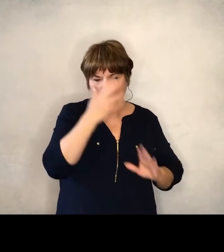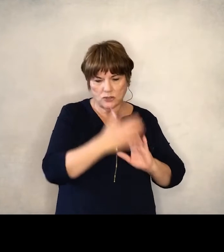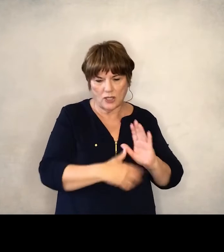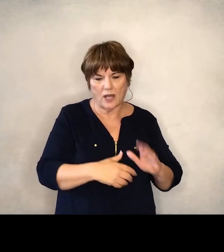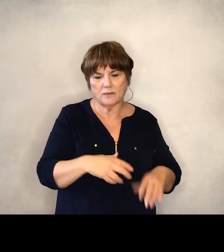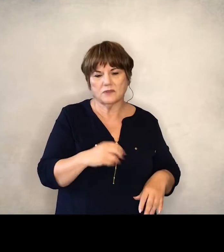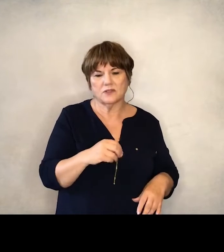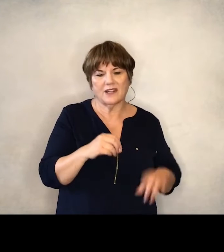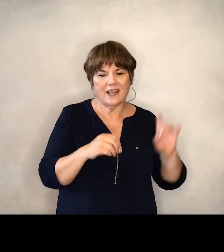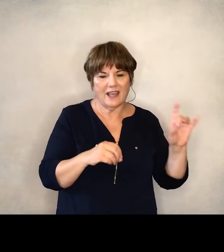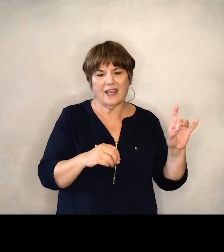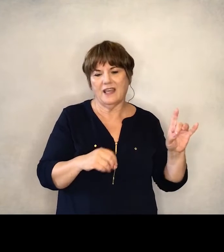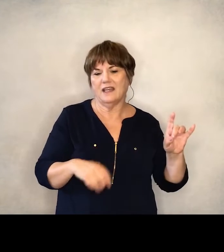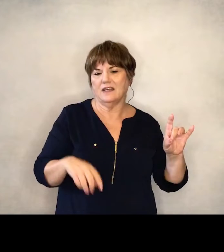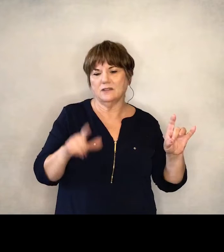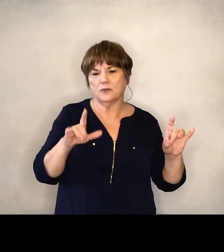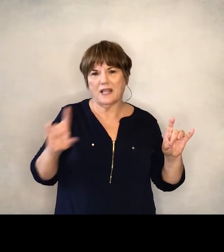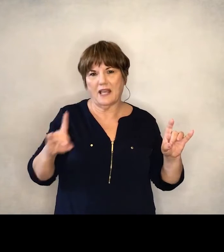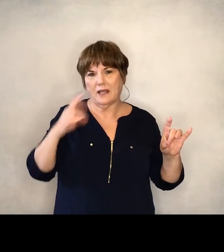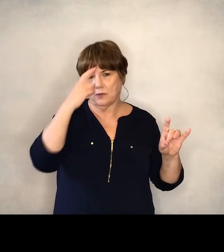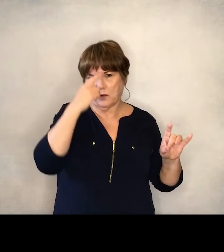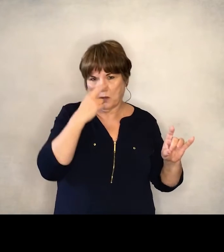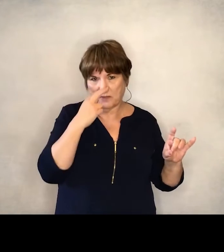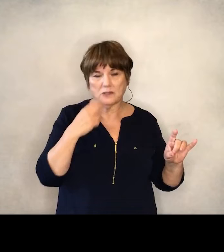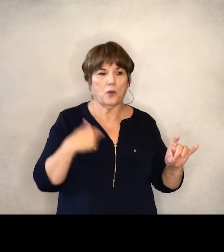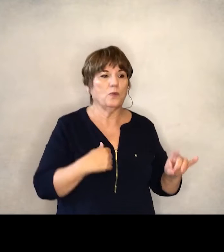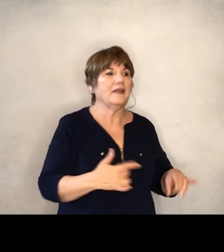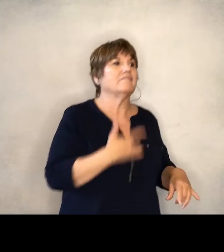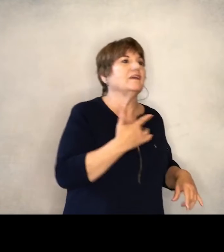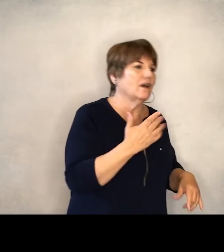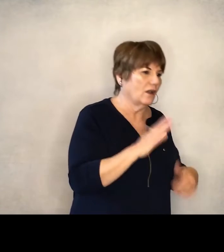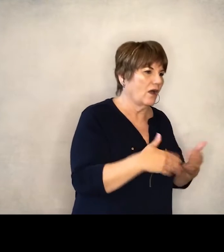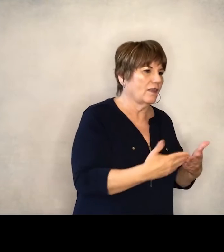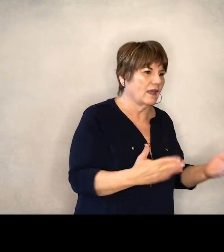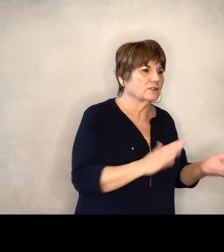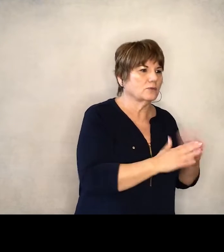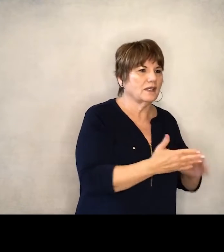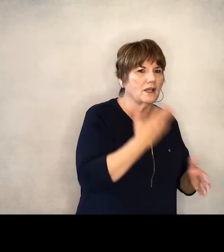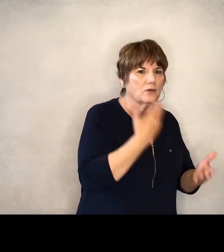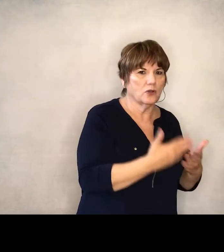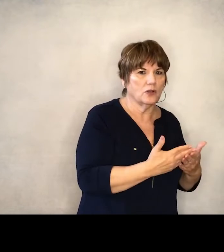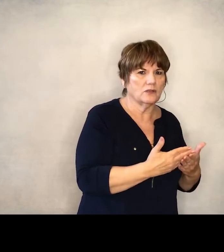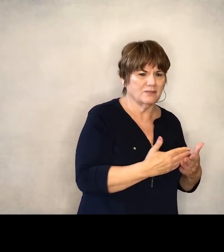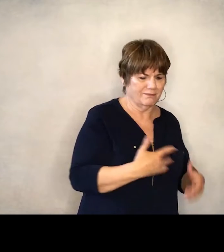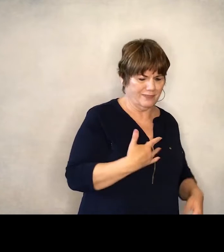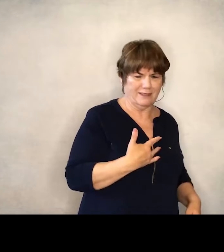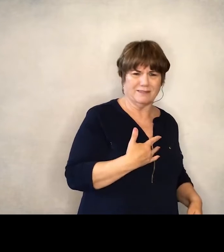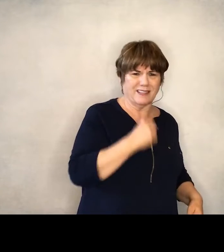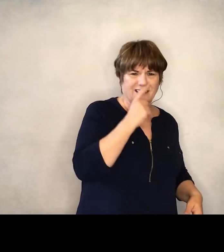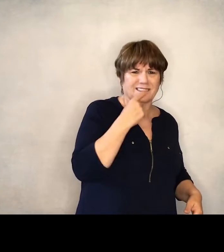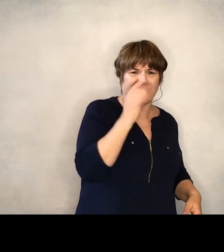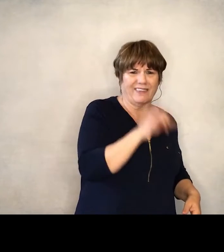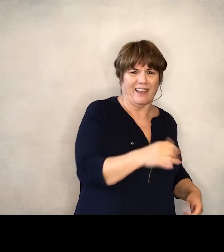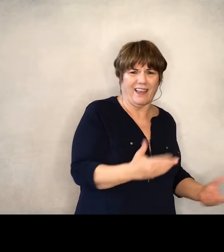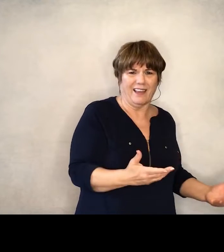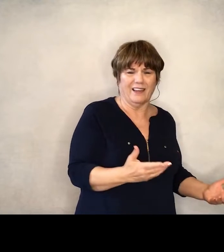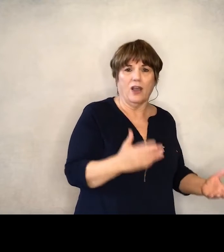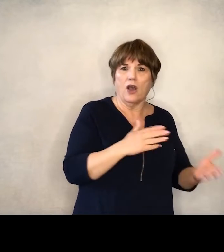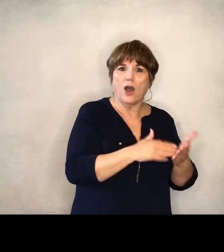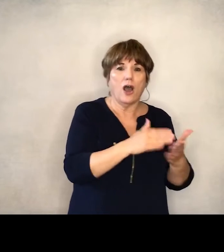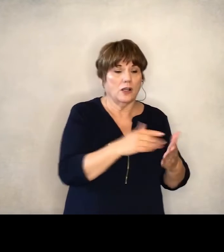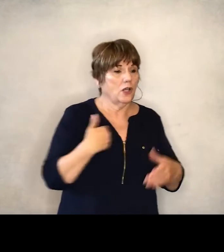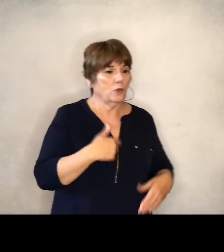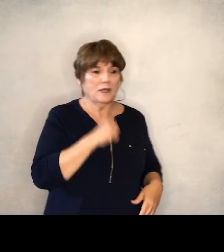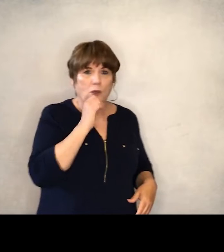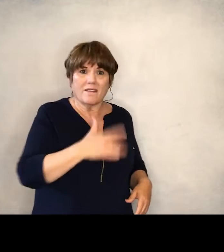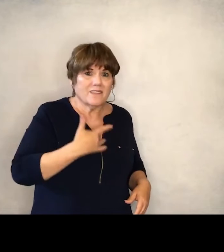feel all things to be good. He doesn't say that. Often, we do not feel that God is